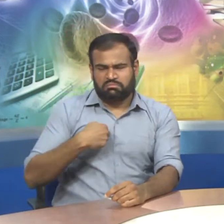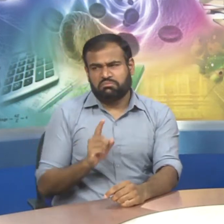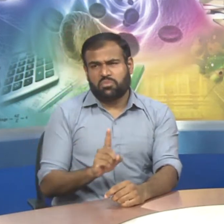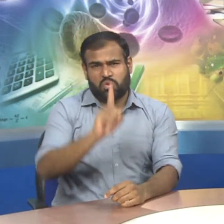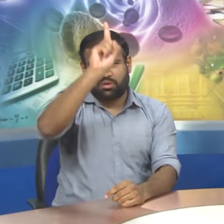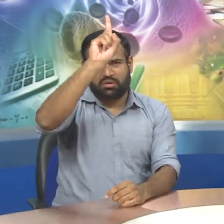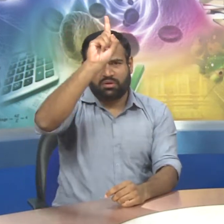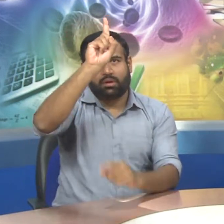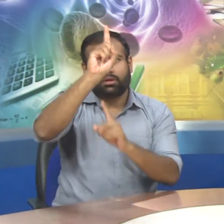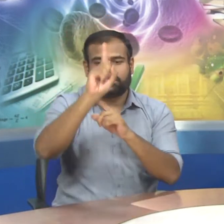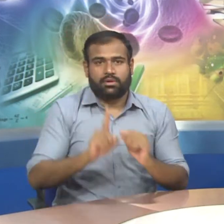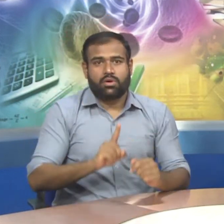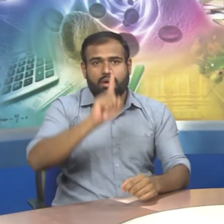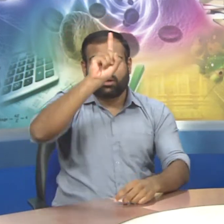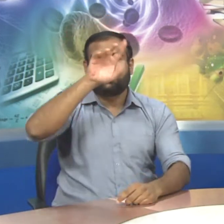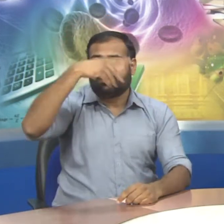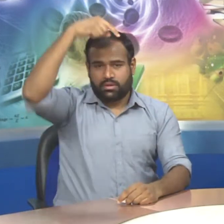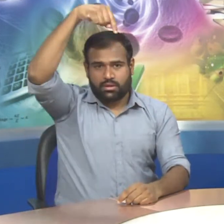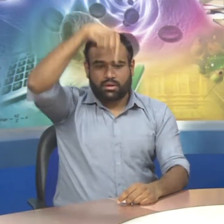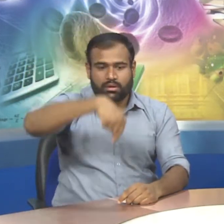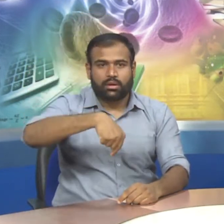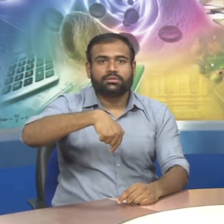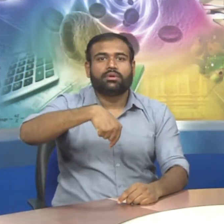Down and up.